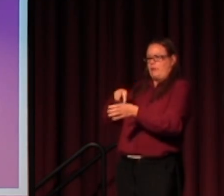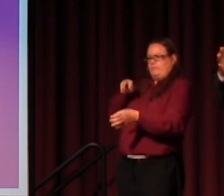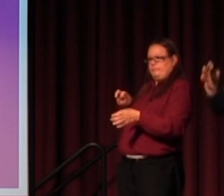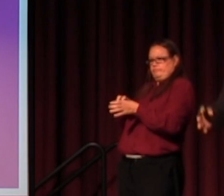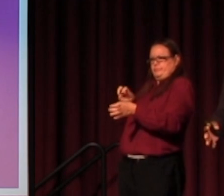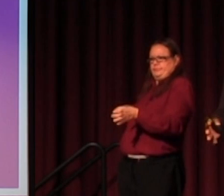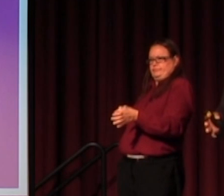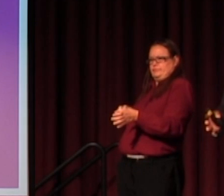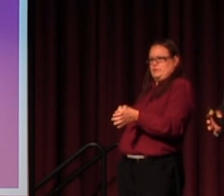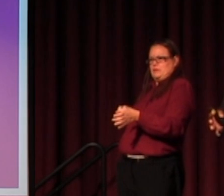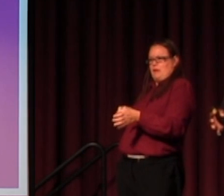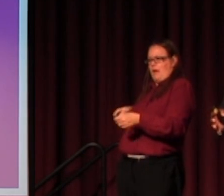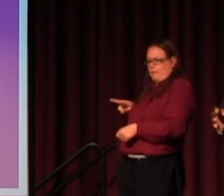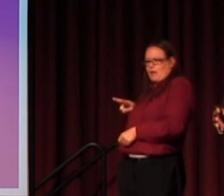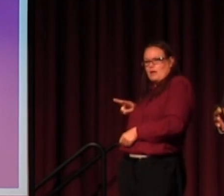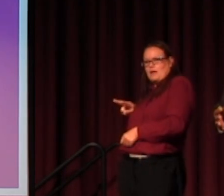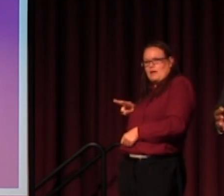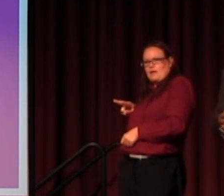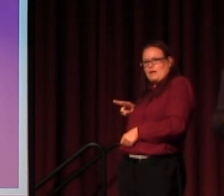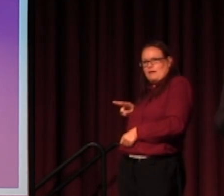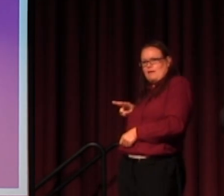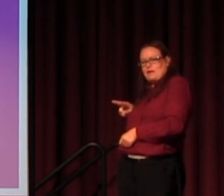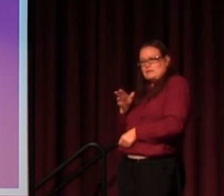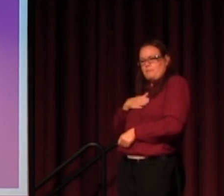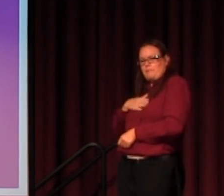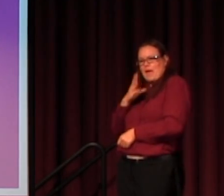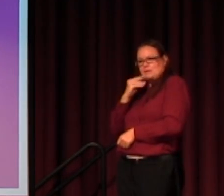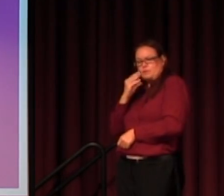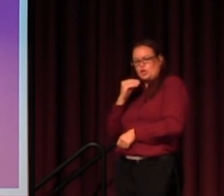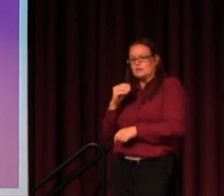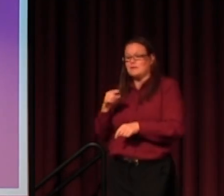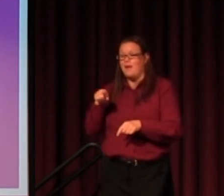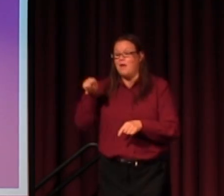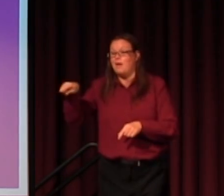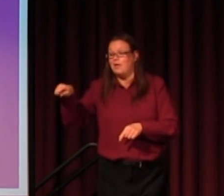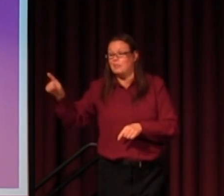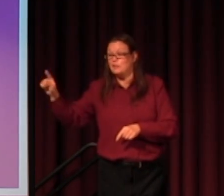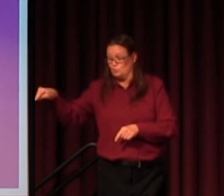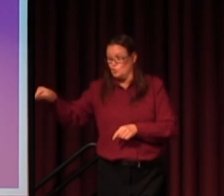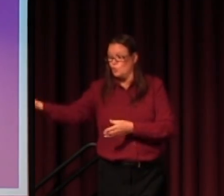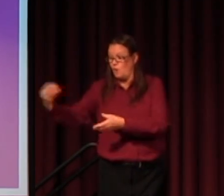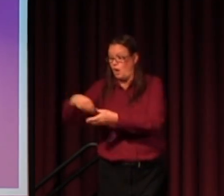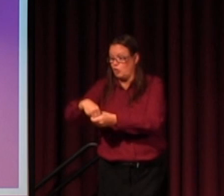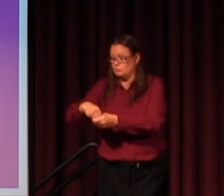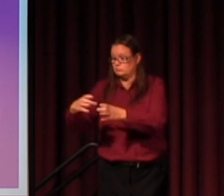in the margins in this way, and this other person's in the inner circle in this other way.